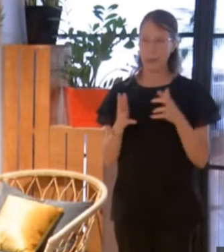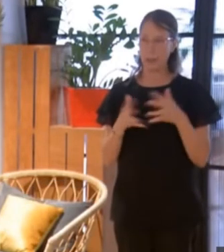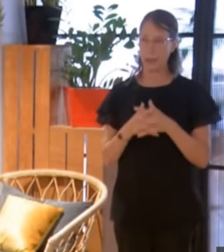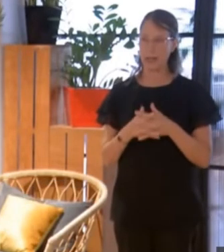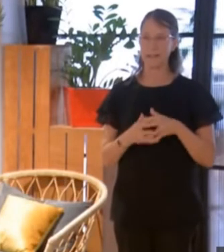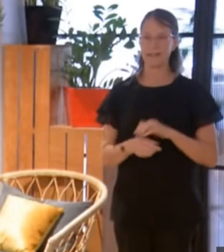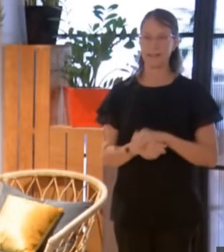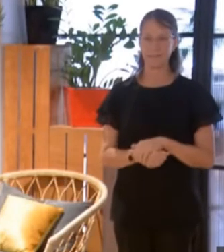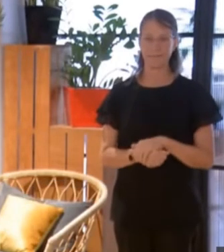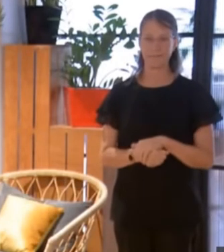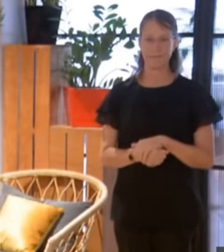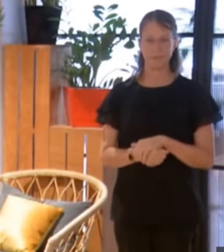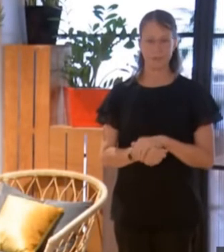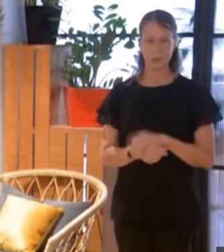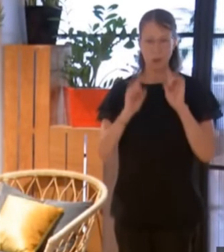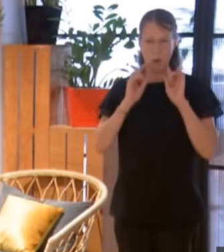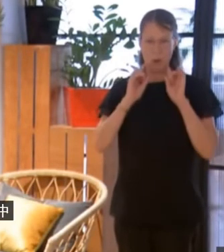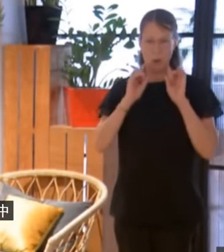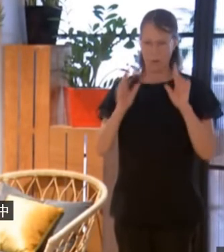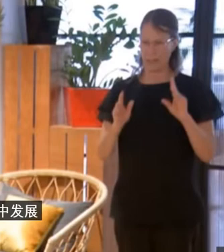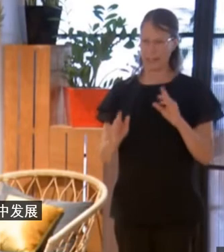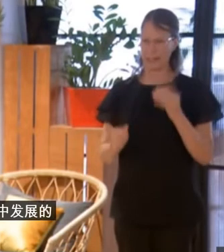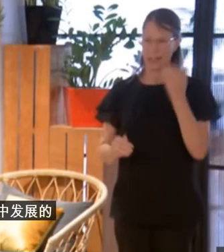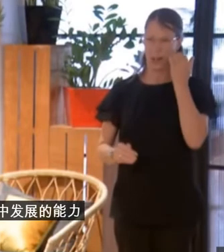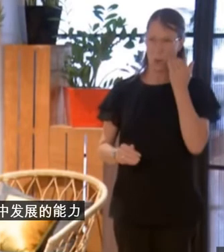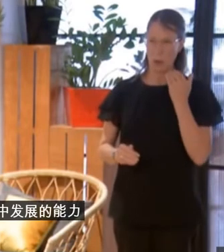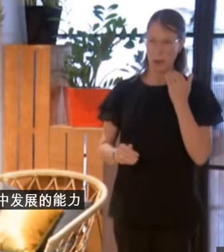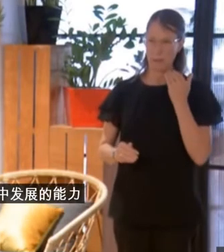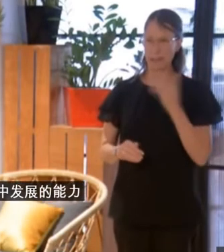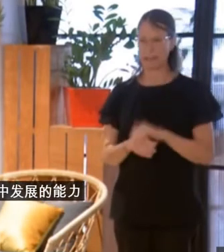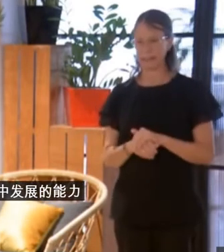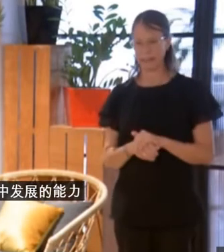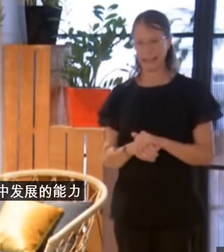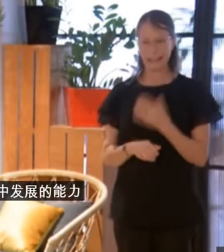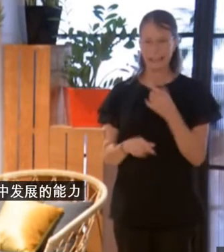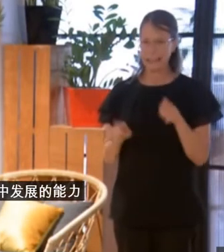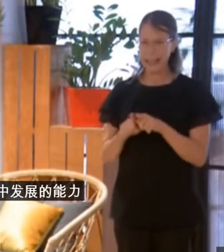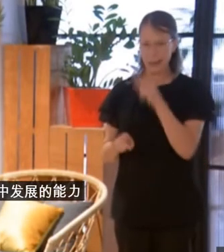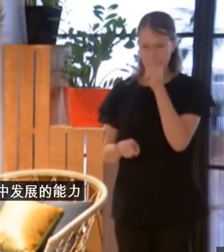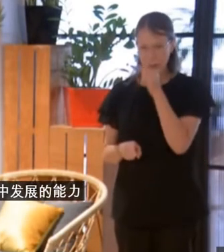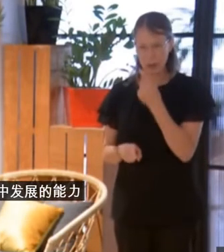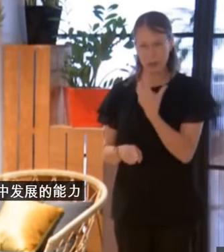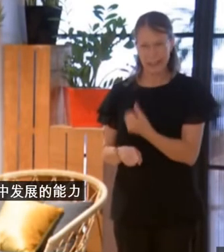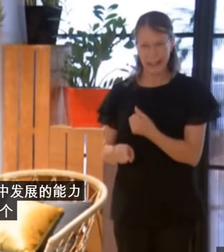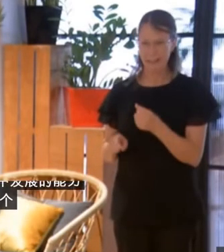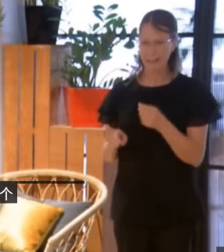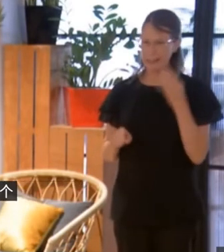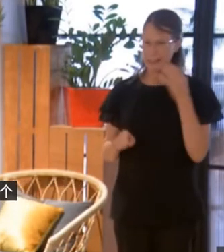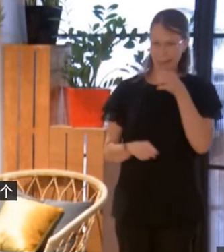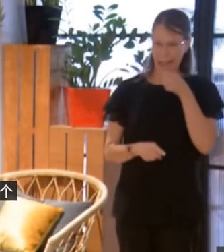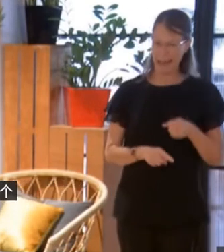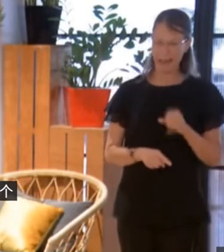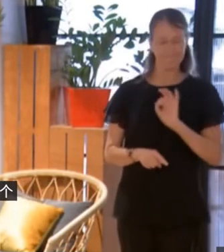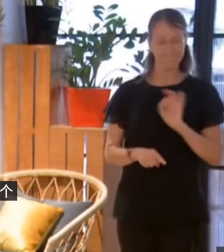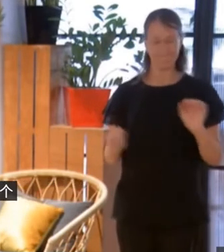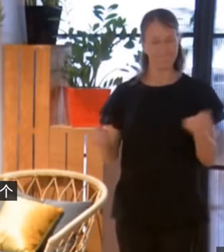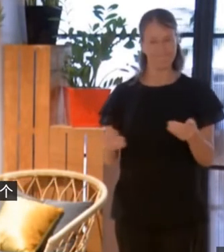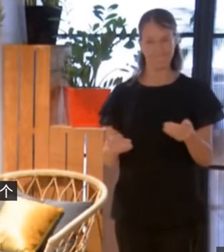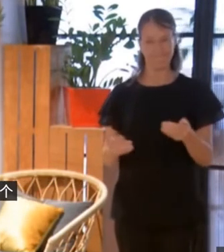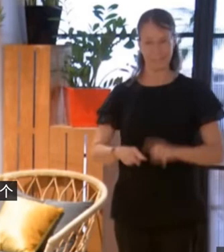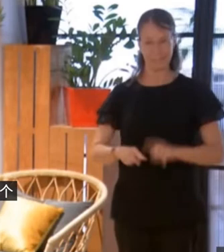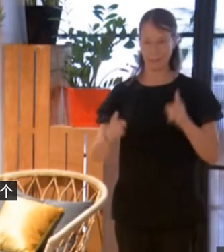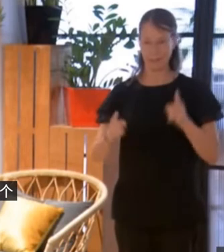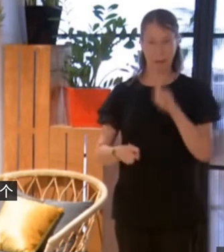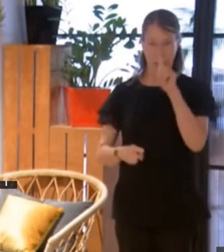to participate and thrive in the New South Wales economy is not the same as it is for men in this state. That is not acceptable in